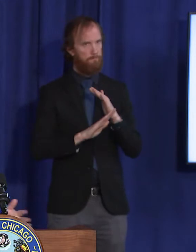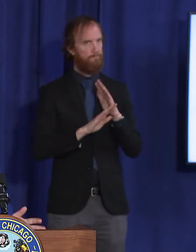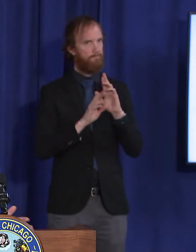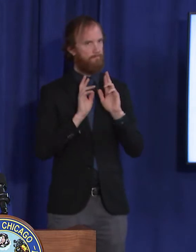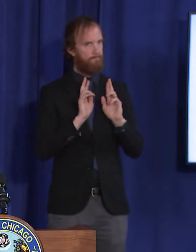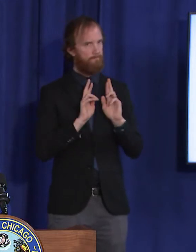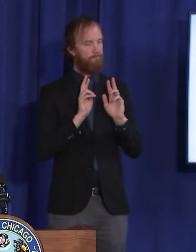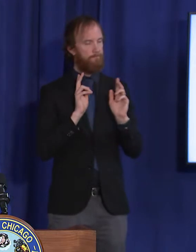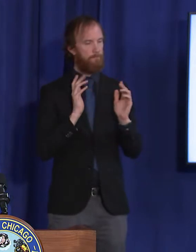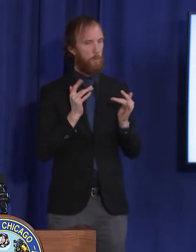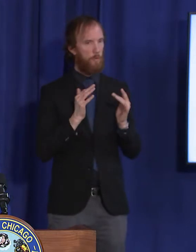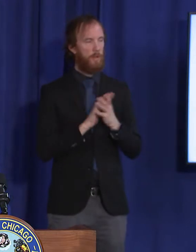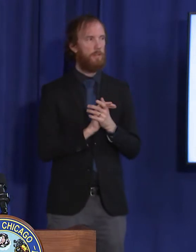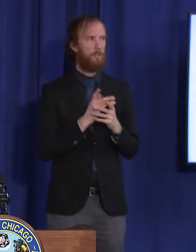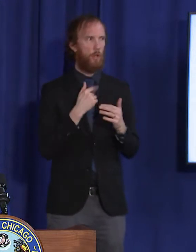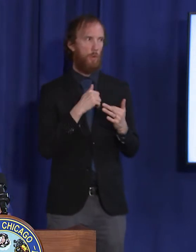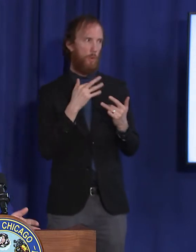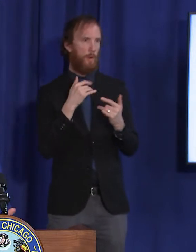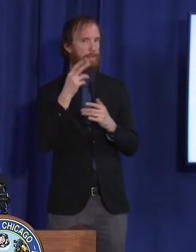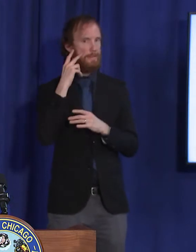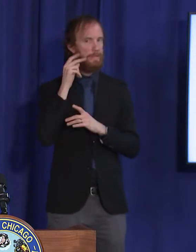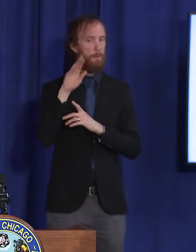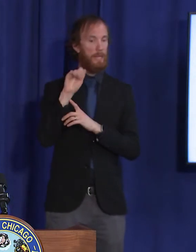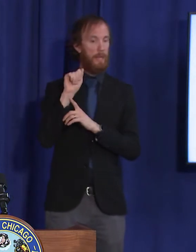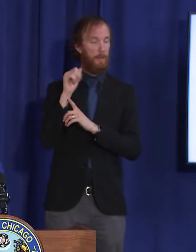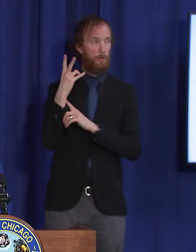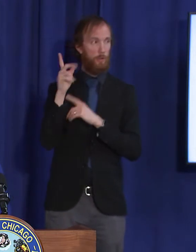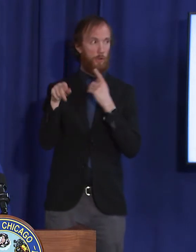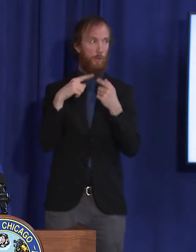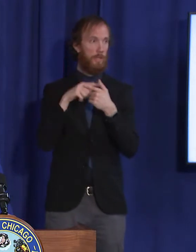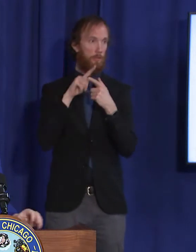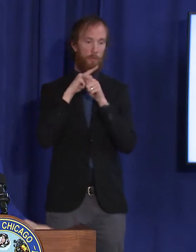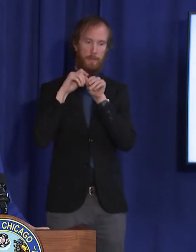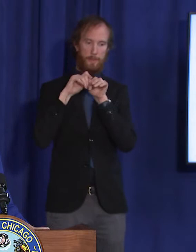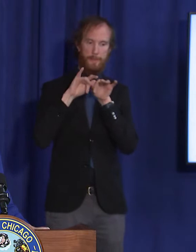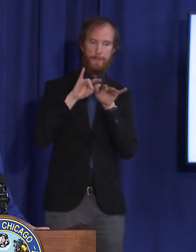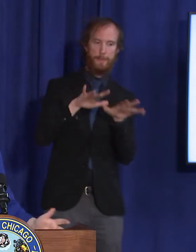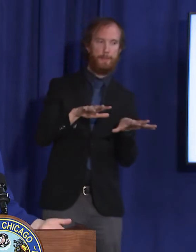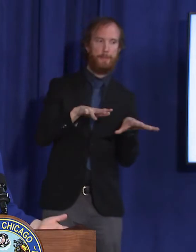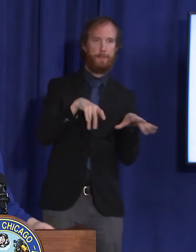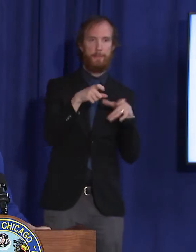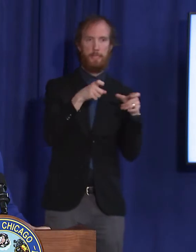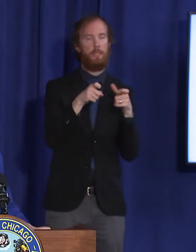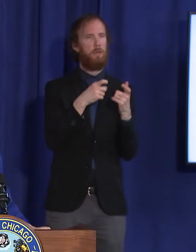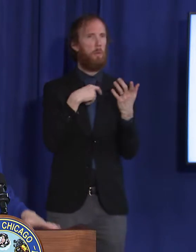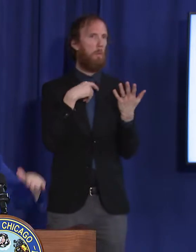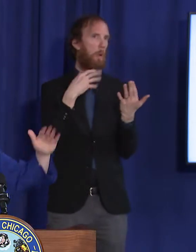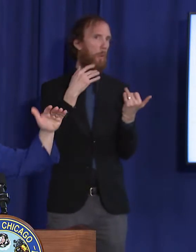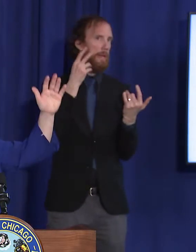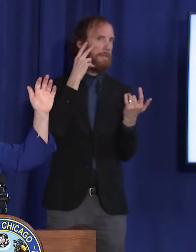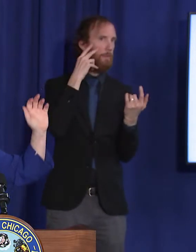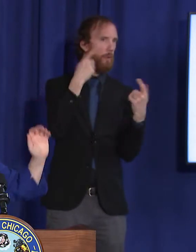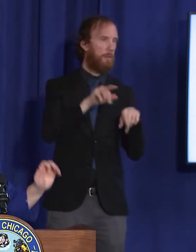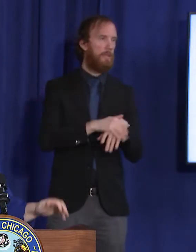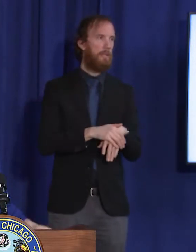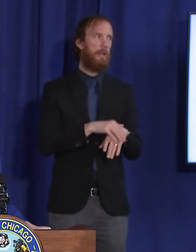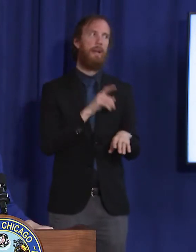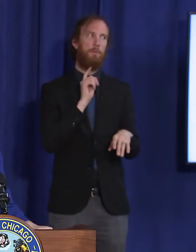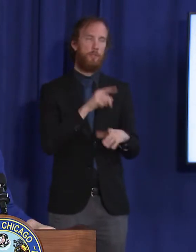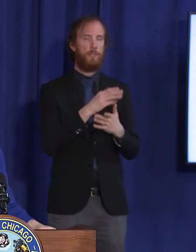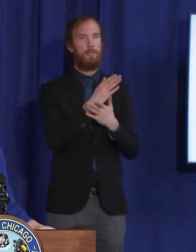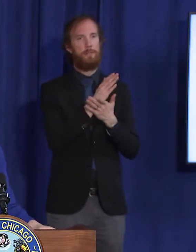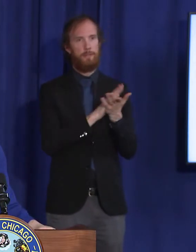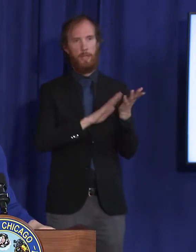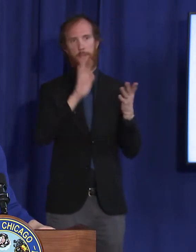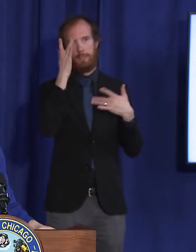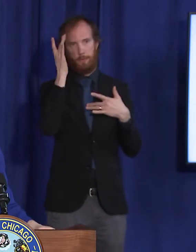watching for that when it gets to be the predominant one, what happens then. But I expect we'll continue to see some increase in cases,